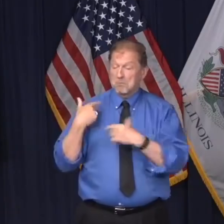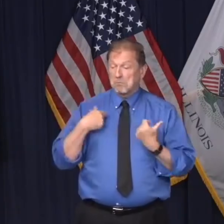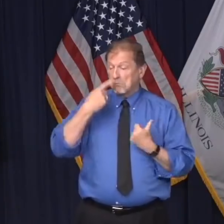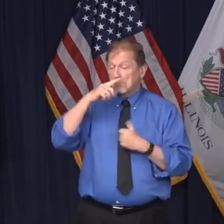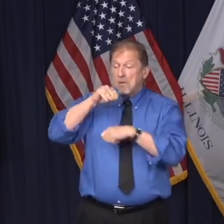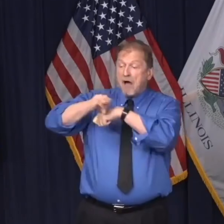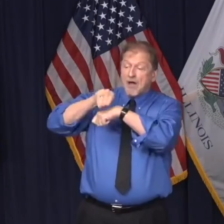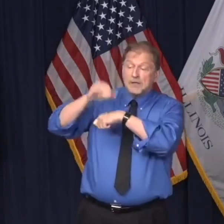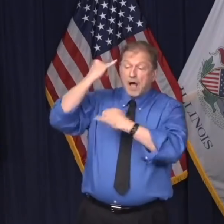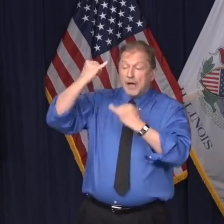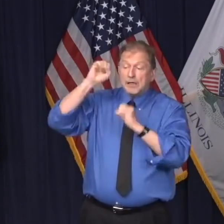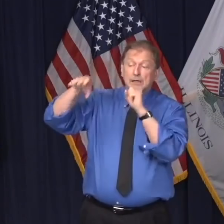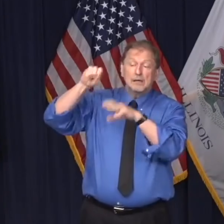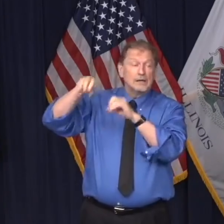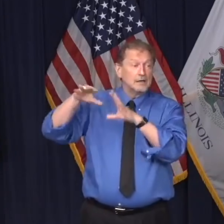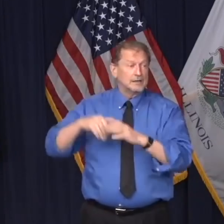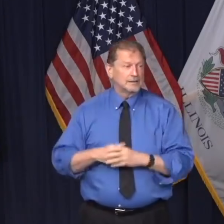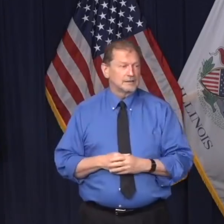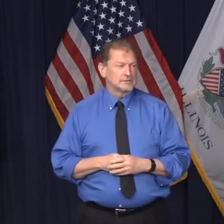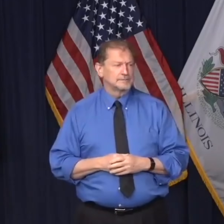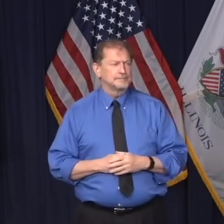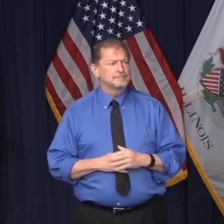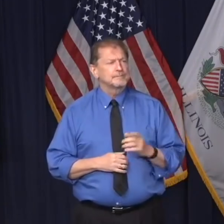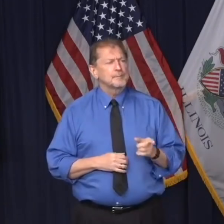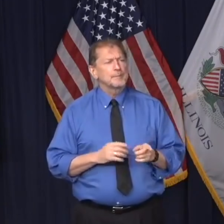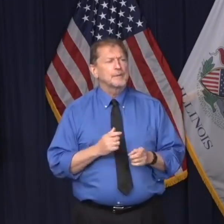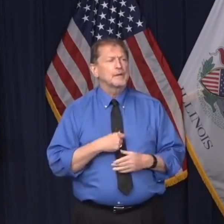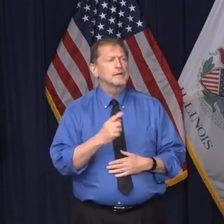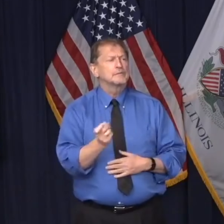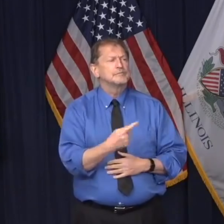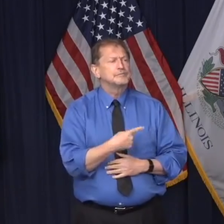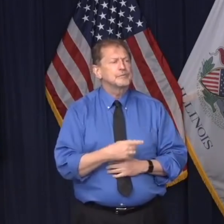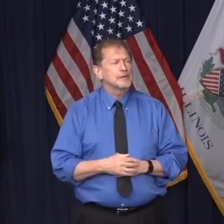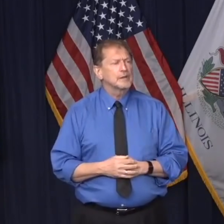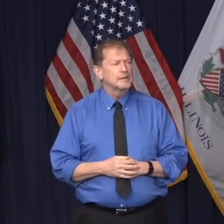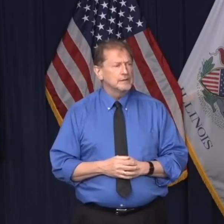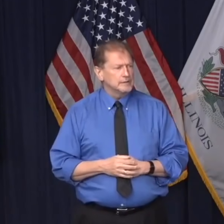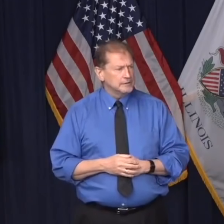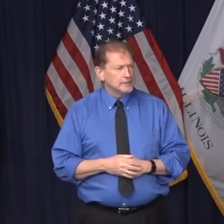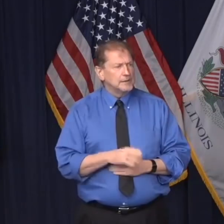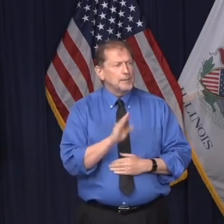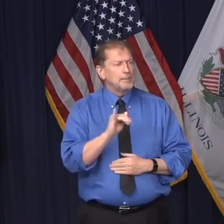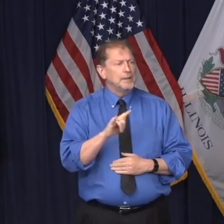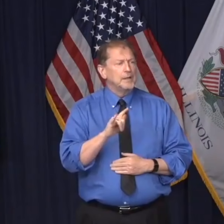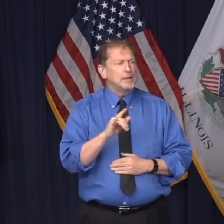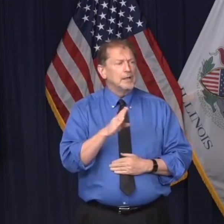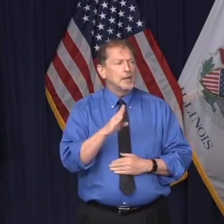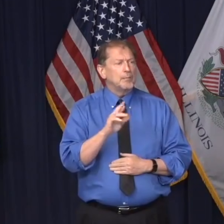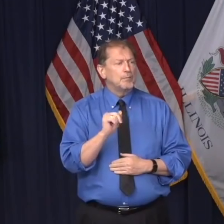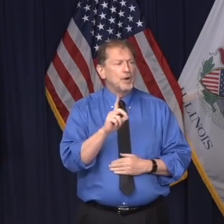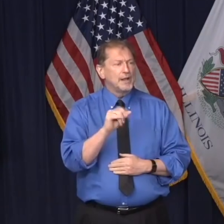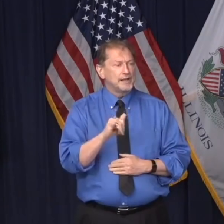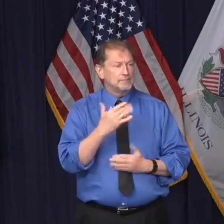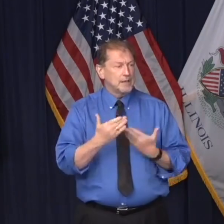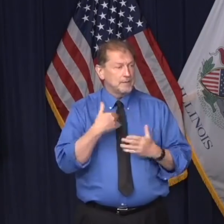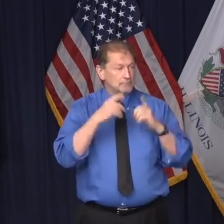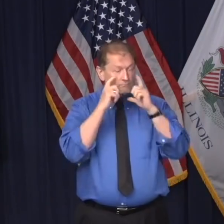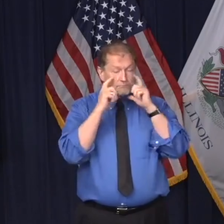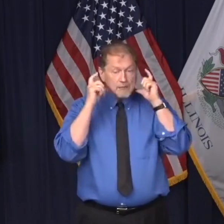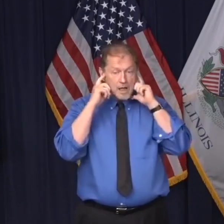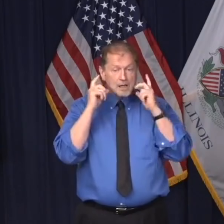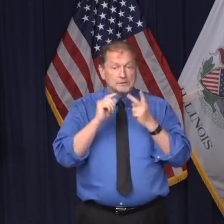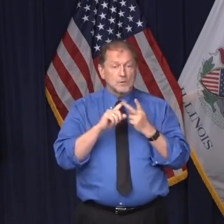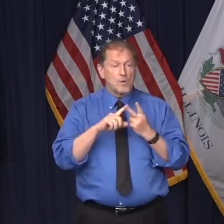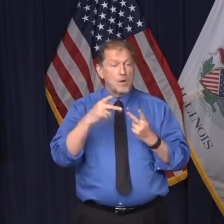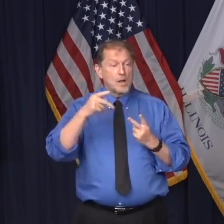able to provide to them. Kind of a more specific question from Craig Wall, Channel 7. Bill Brady suggesting today maybe wearing masks, putting up plastic